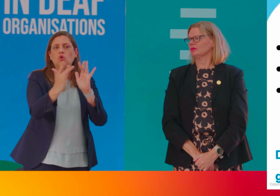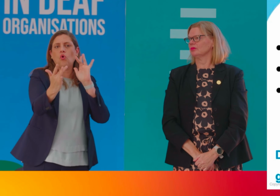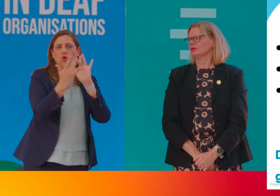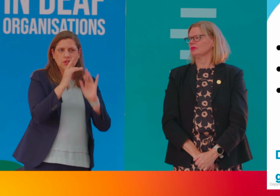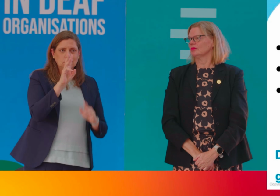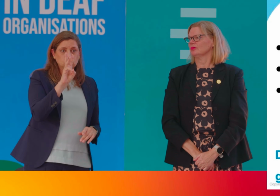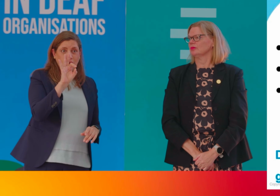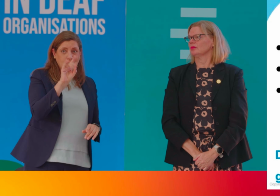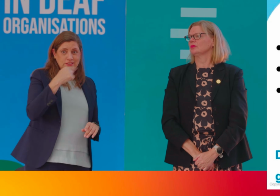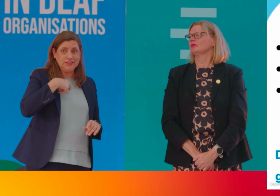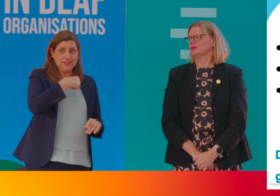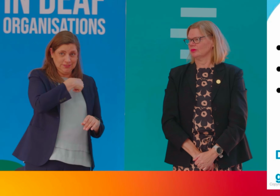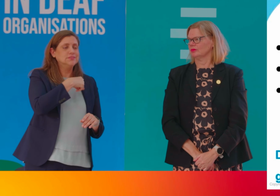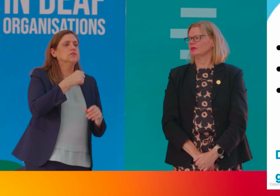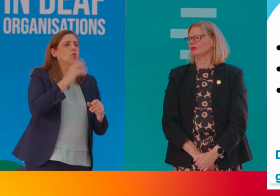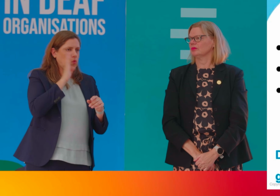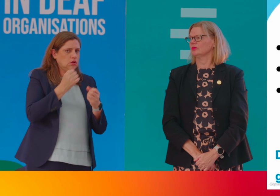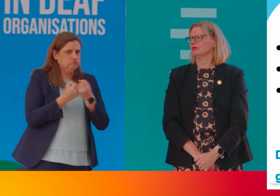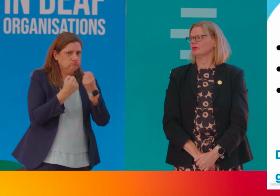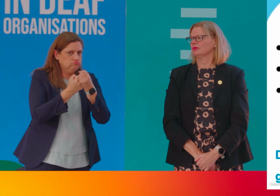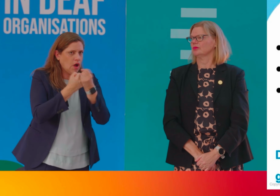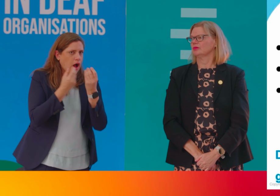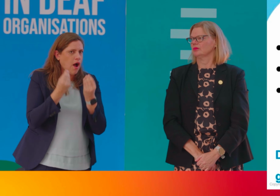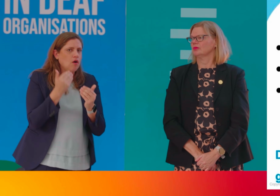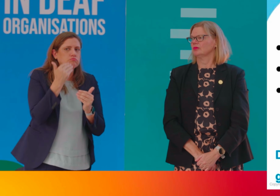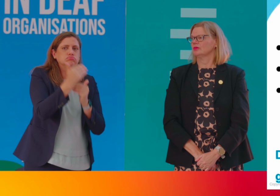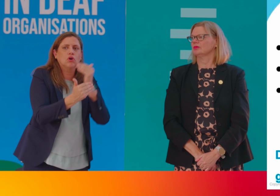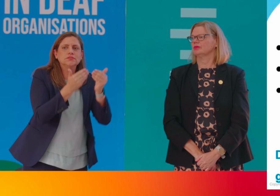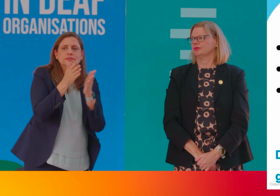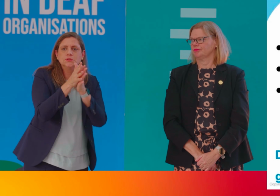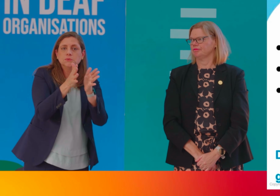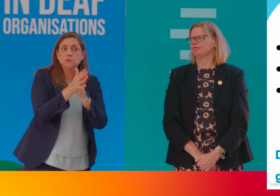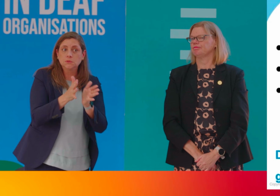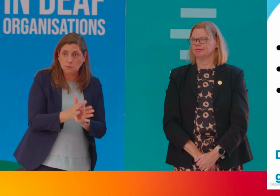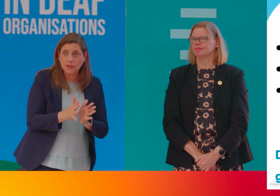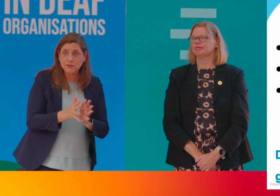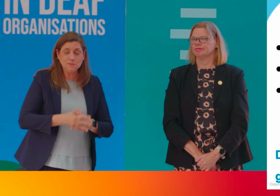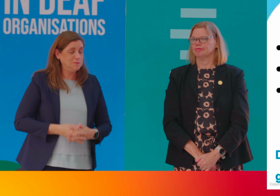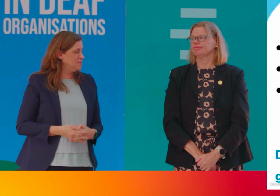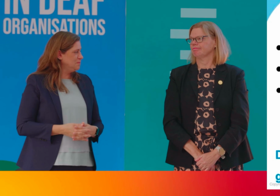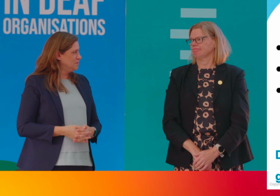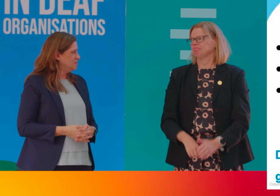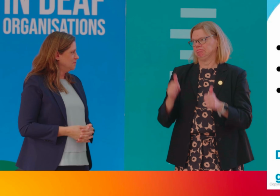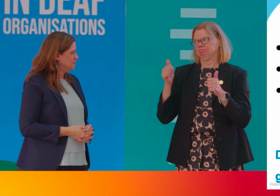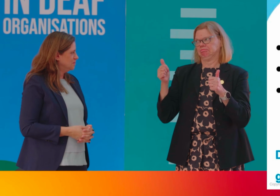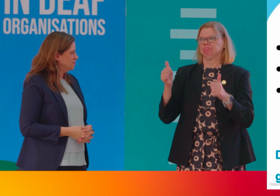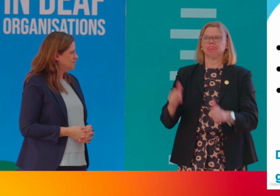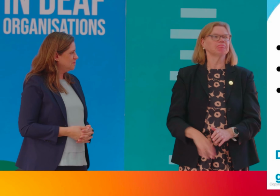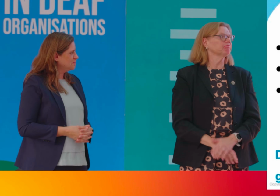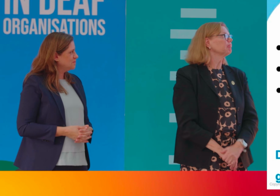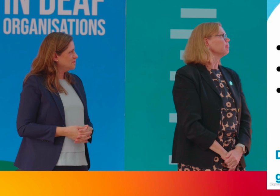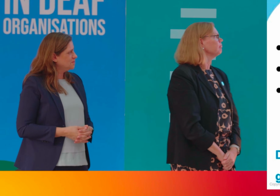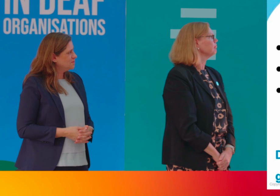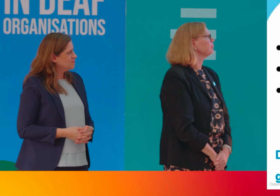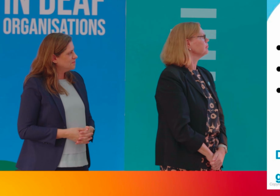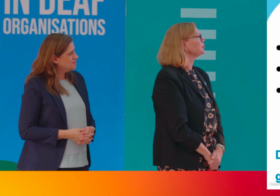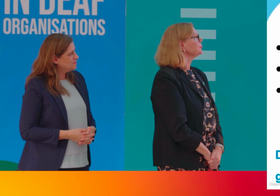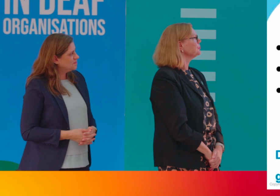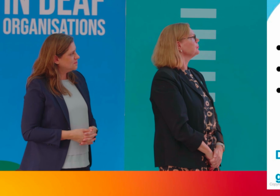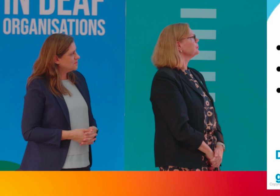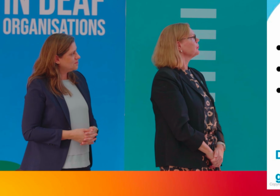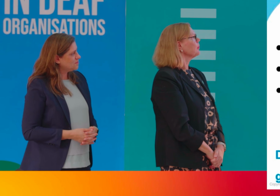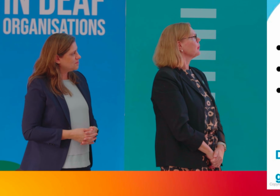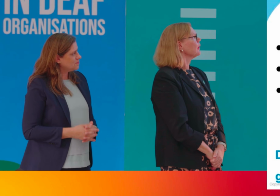representative within any UN committee, please contact WFD and we will guide you through the process.